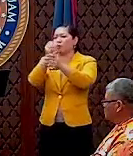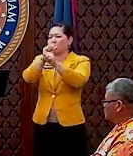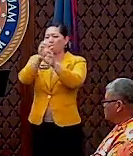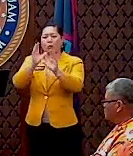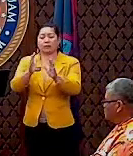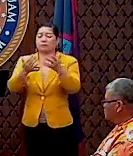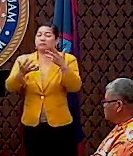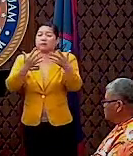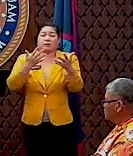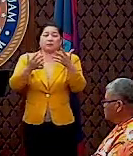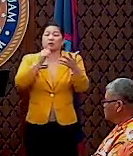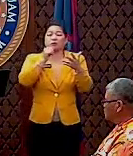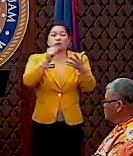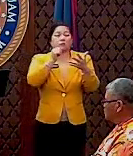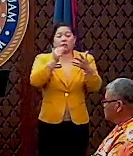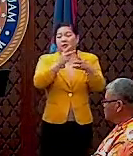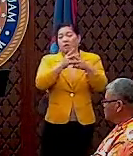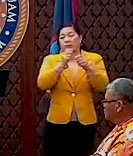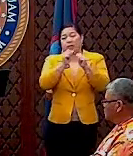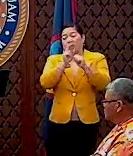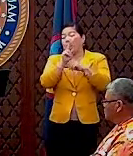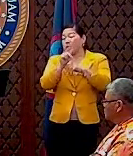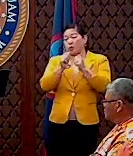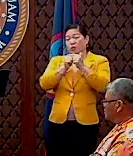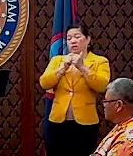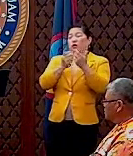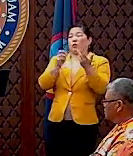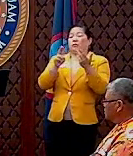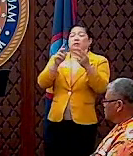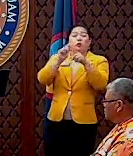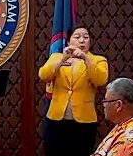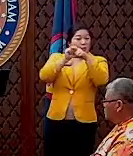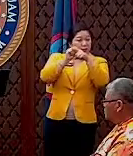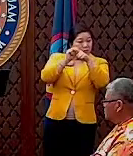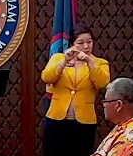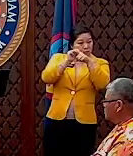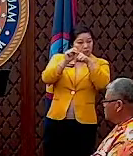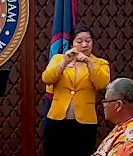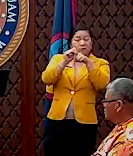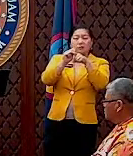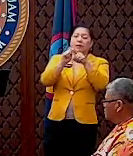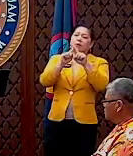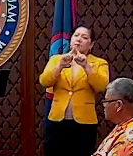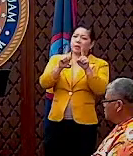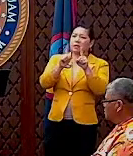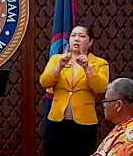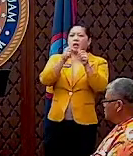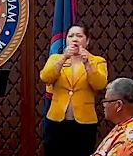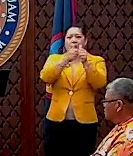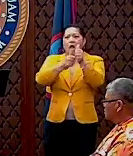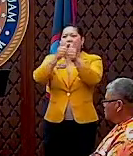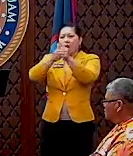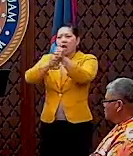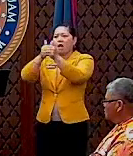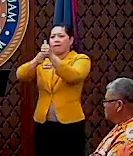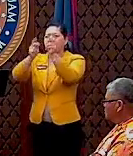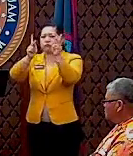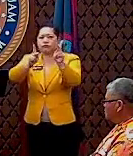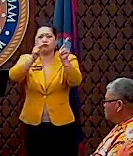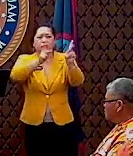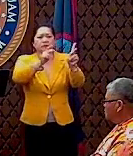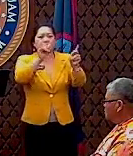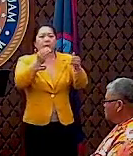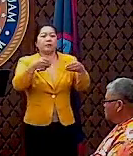in, maybe they're not keeping up with their training, but every single person